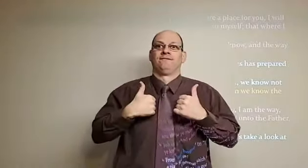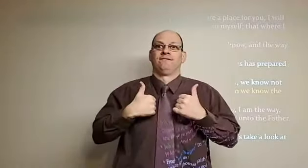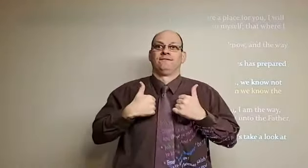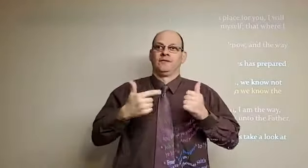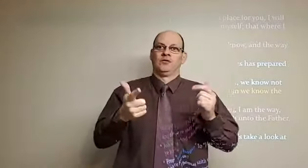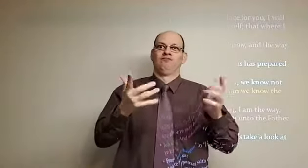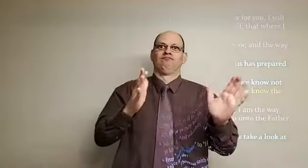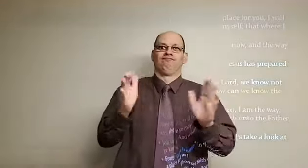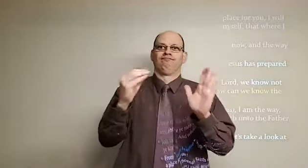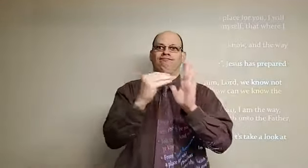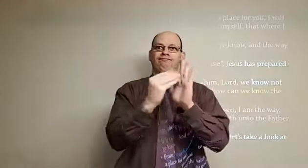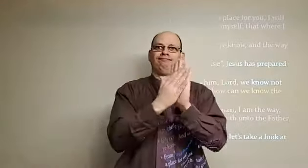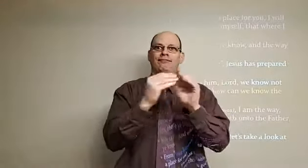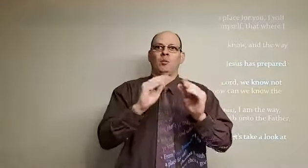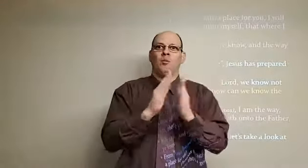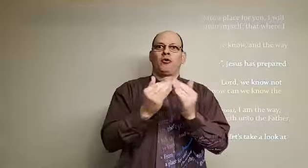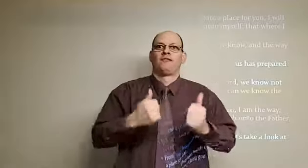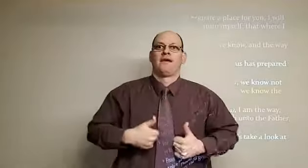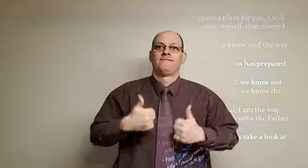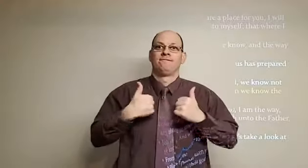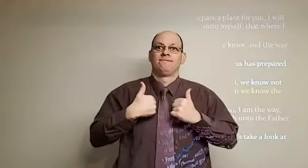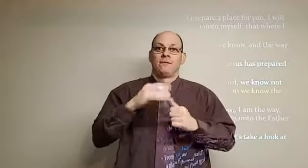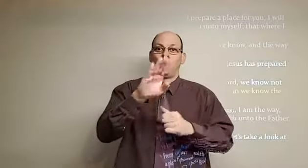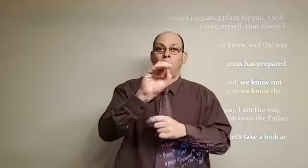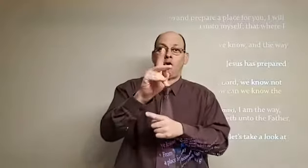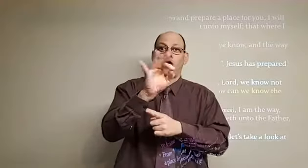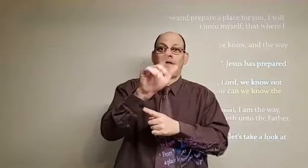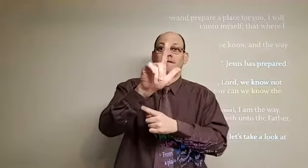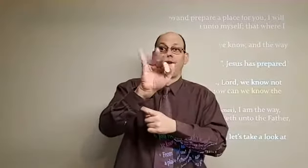you all have eternal life your name will be put down in the book of life